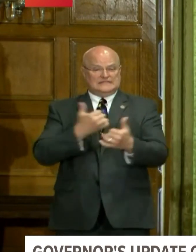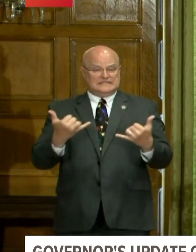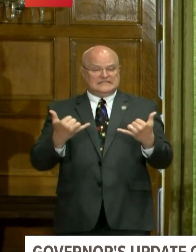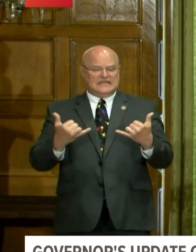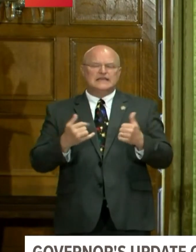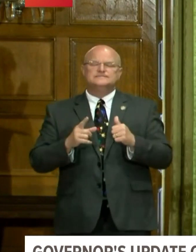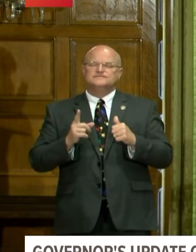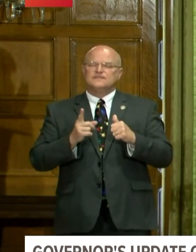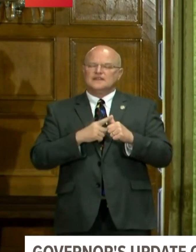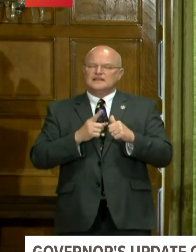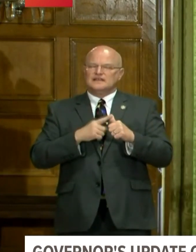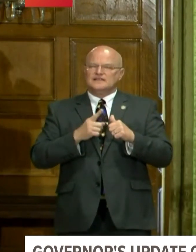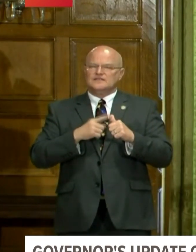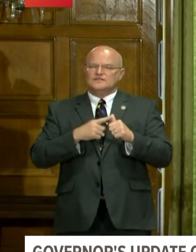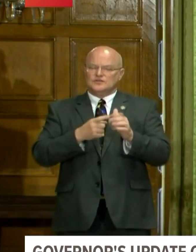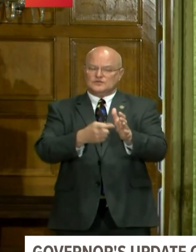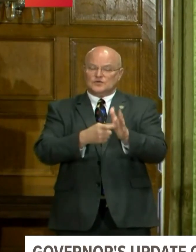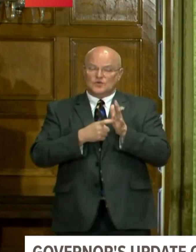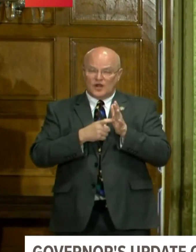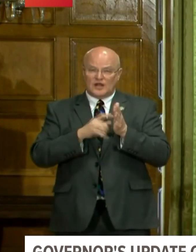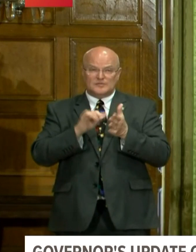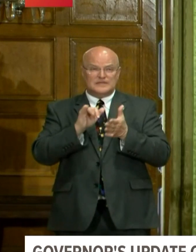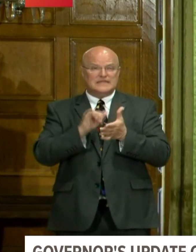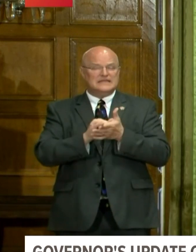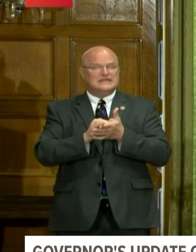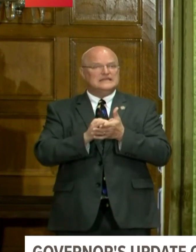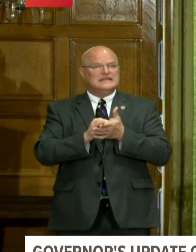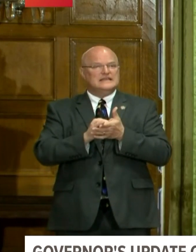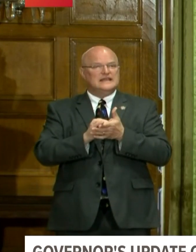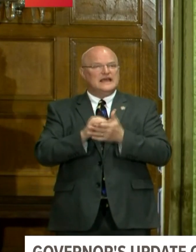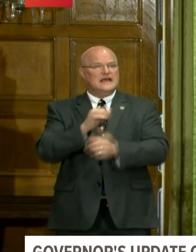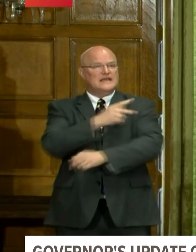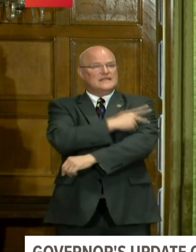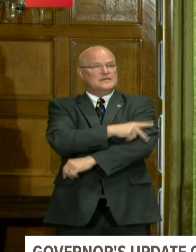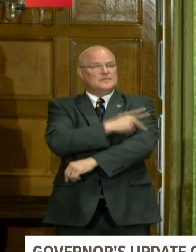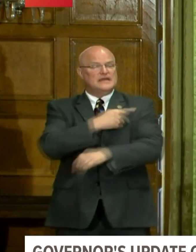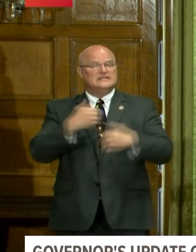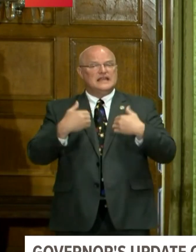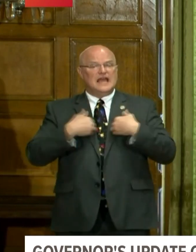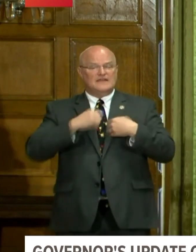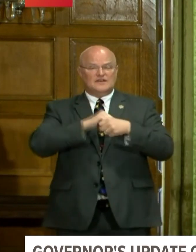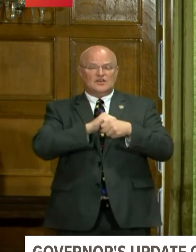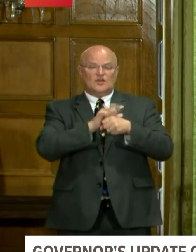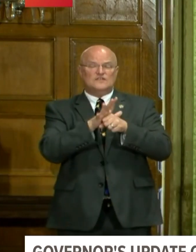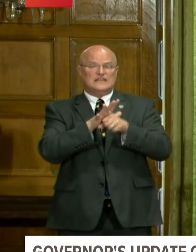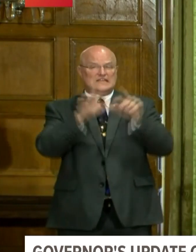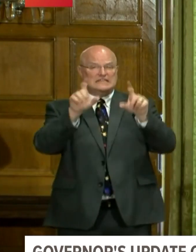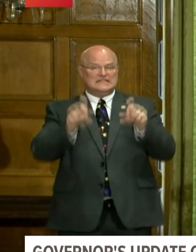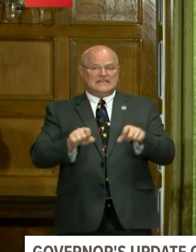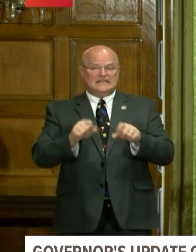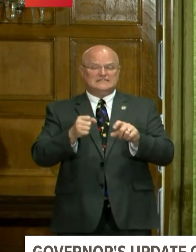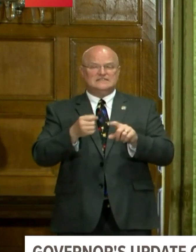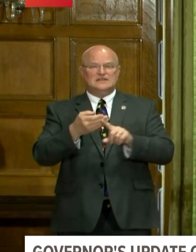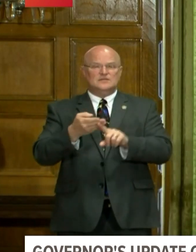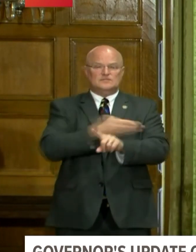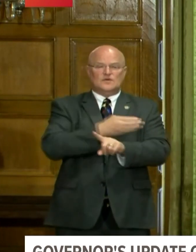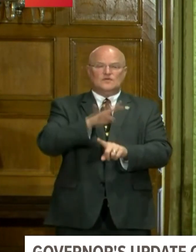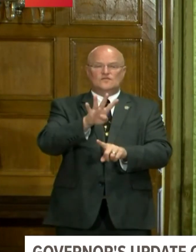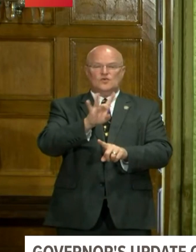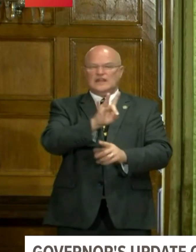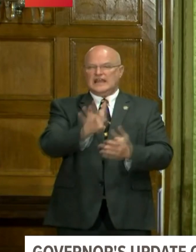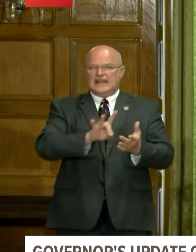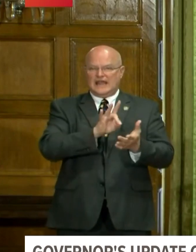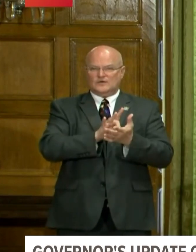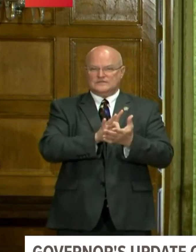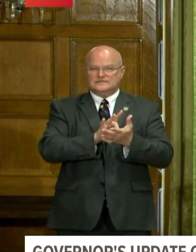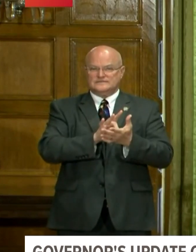mean, the first requirement is that the patient have a COVID-19 test within 48 hours, and there's